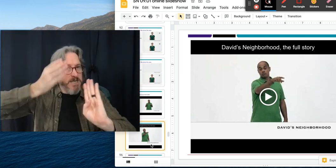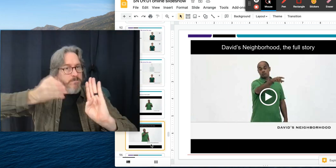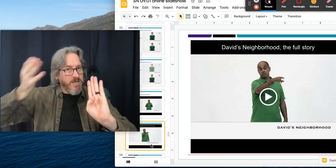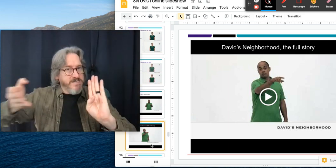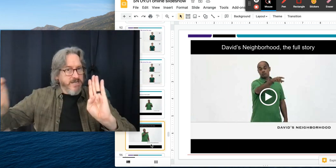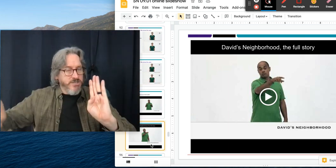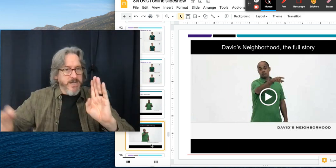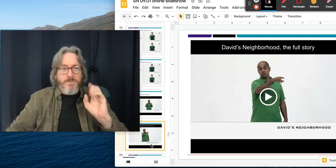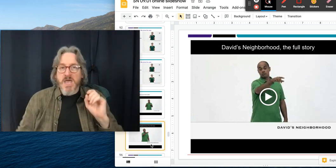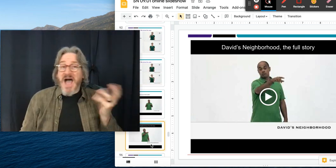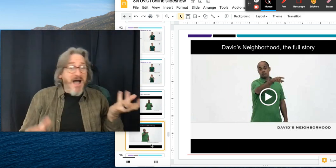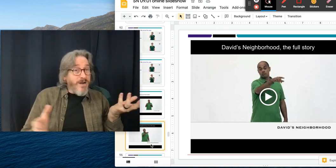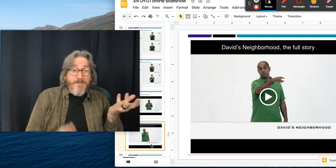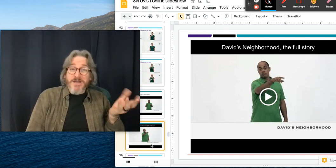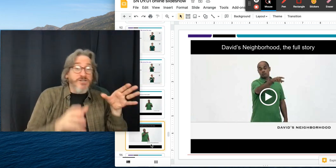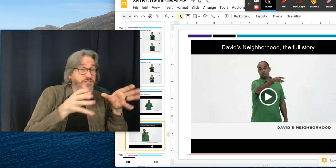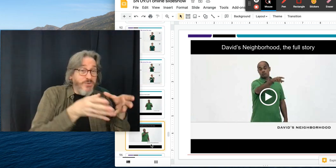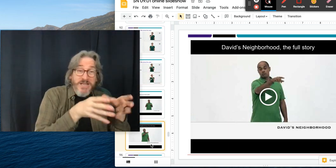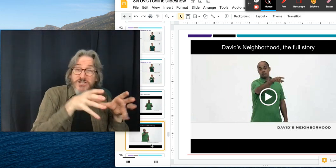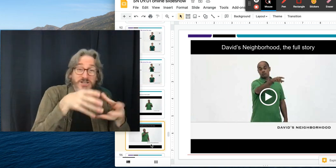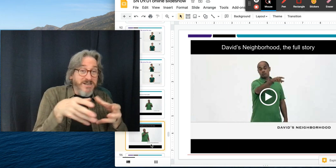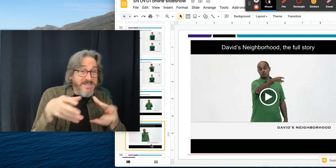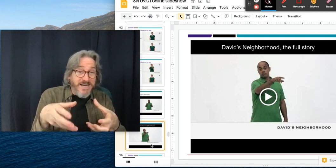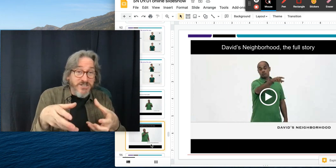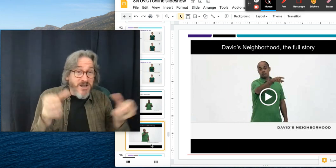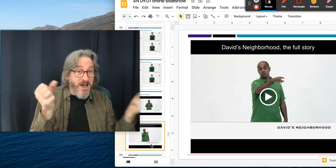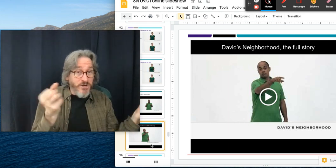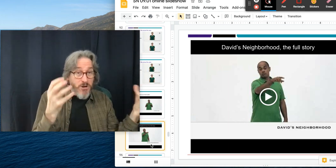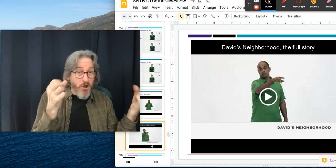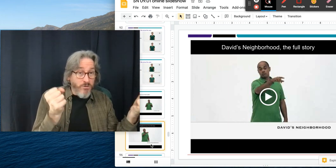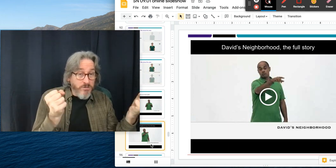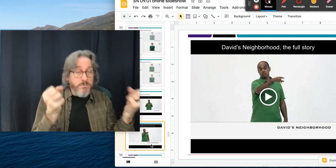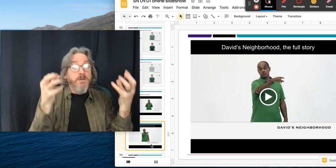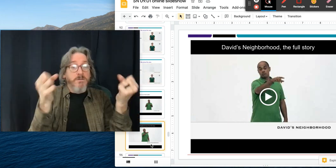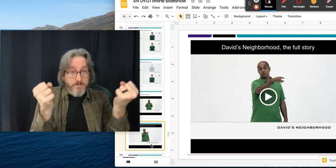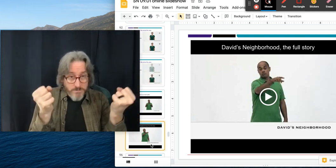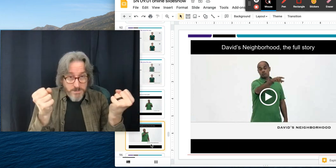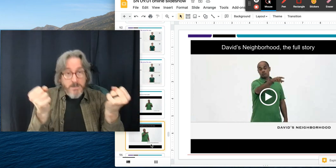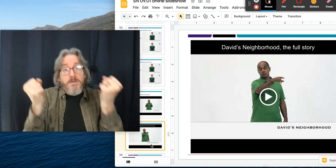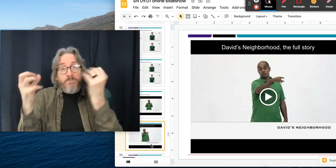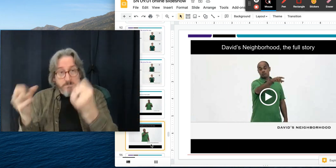as he does each thing. I'll recommend just do each little section on your own,